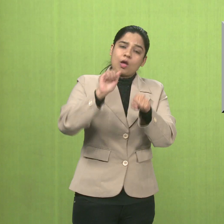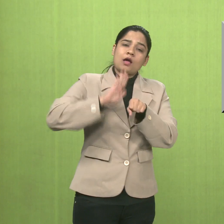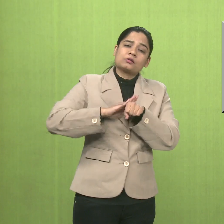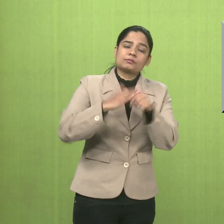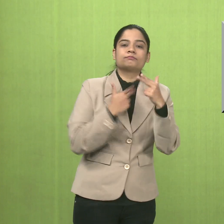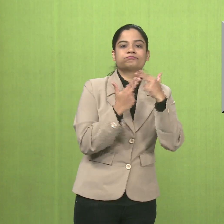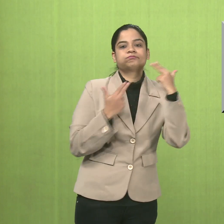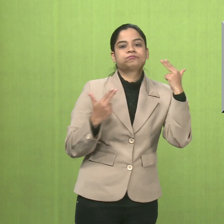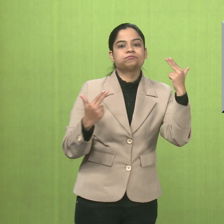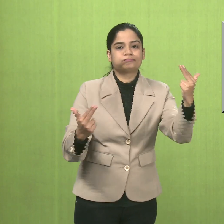Seema.